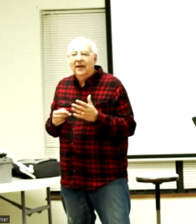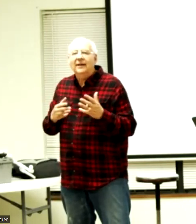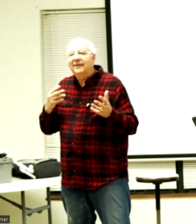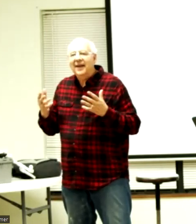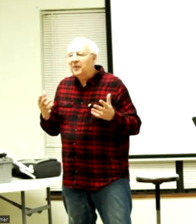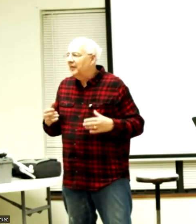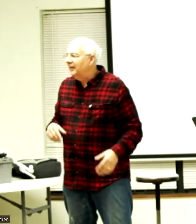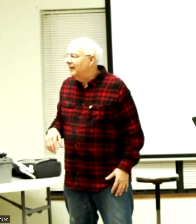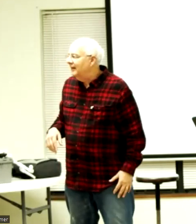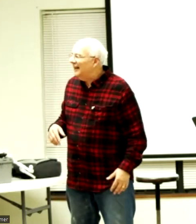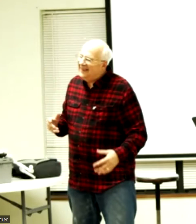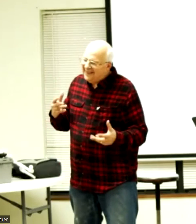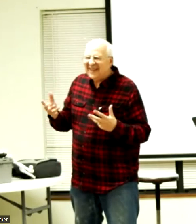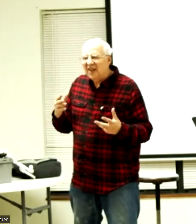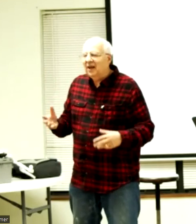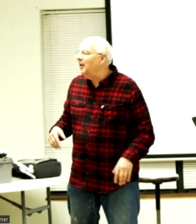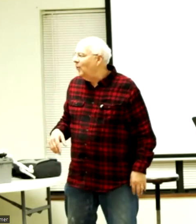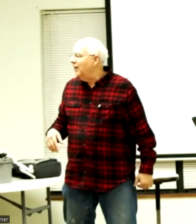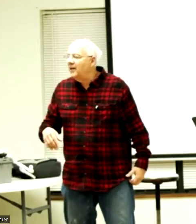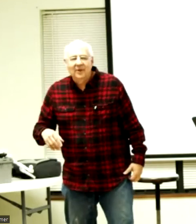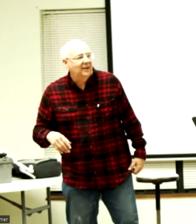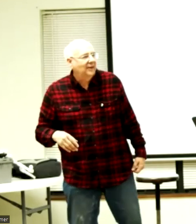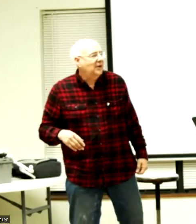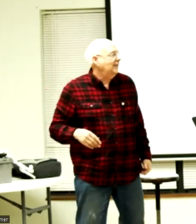Okay. That's a little bit weirdy one. Okay.